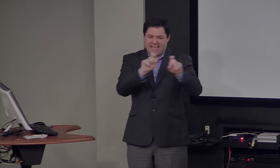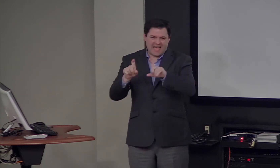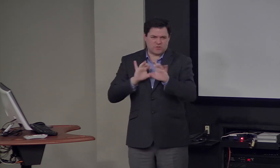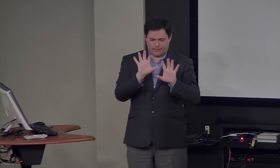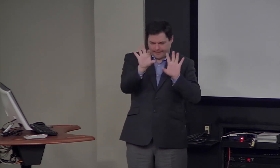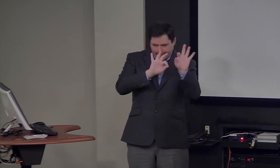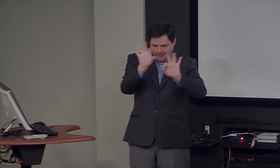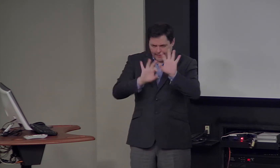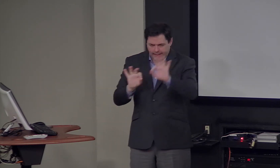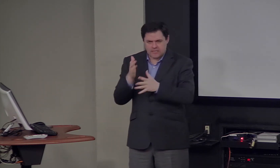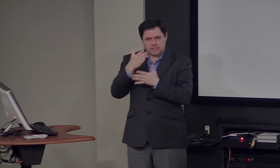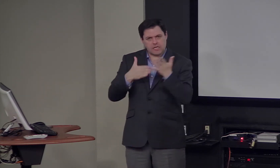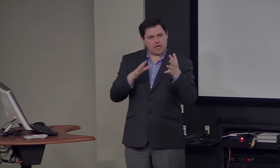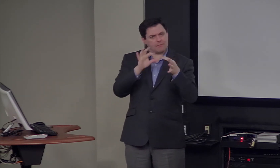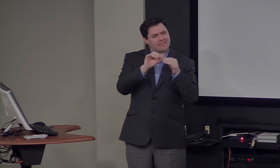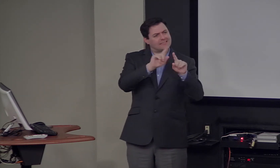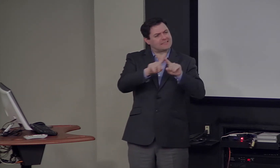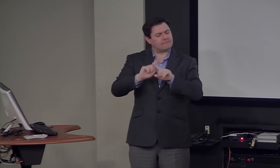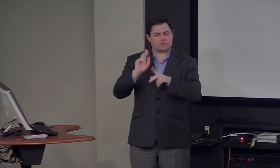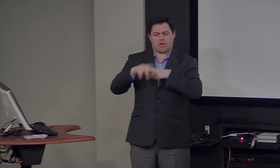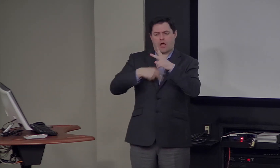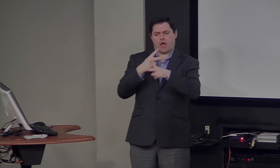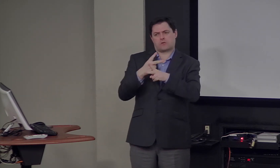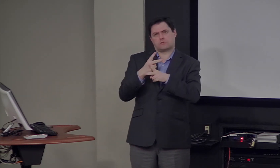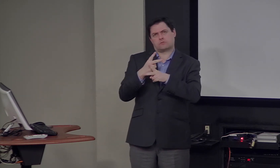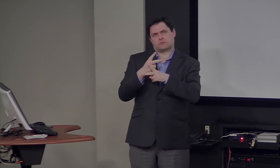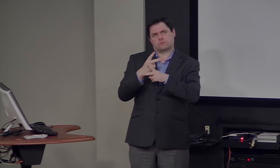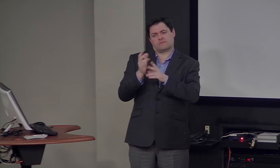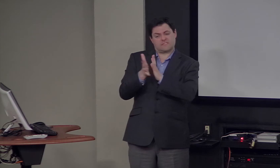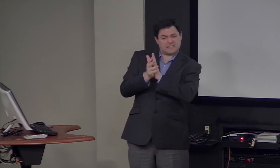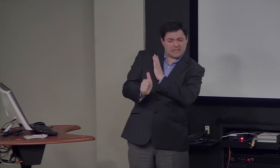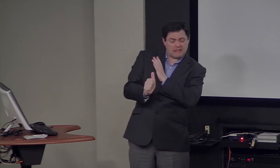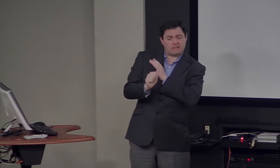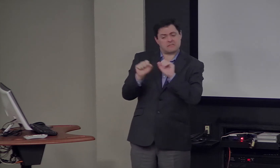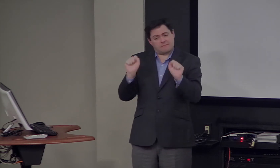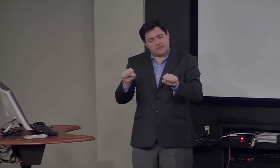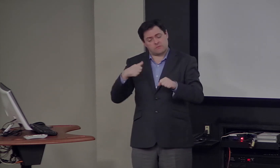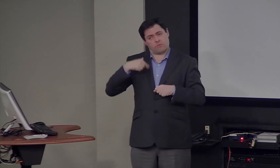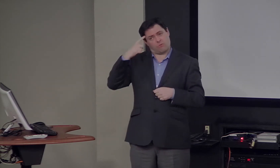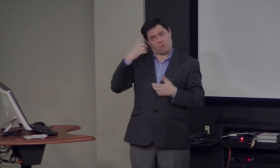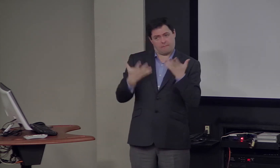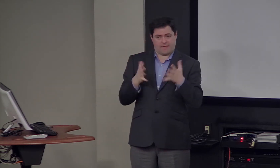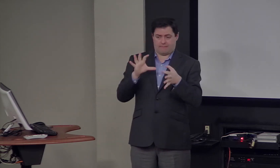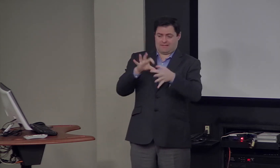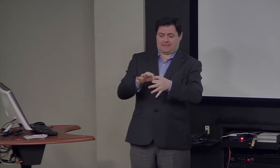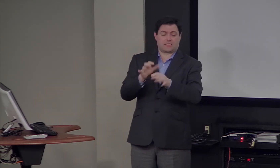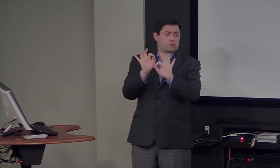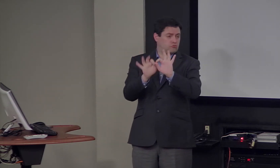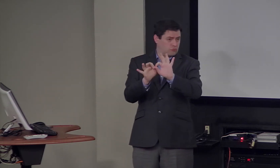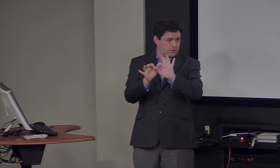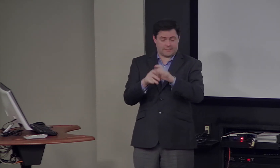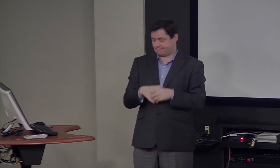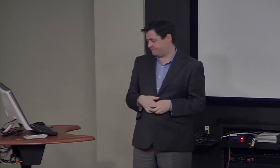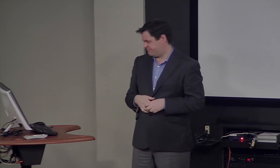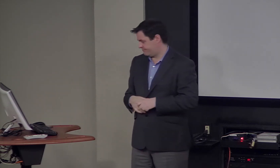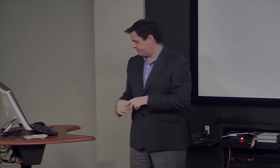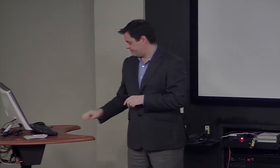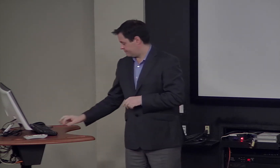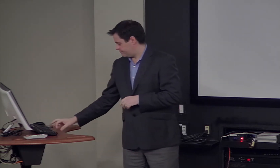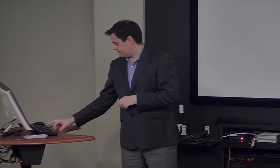There were a number of different tests that we had to select from, and we came up with a test battery that we felt would best determine interpreter skills and aptitude,